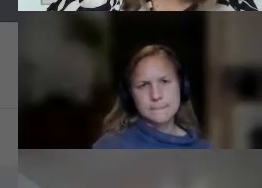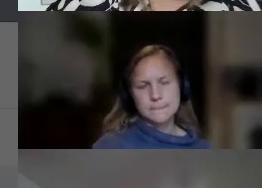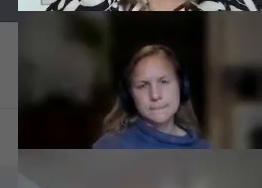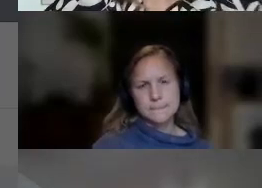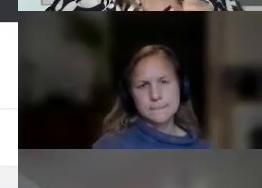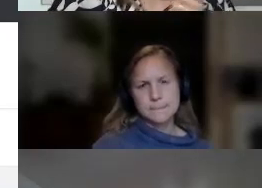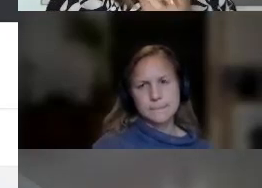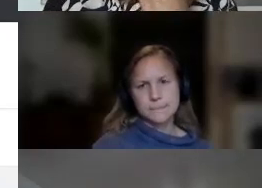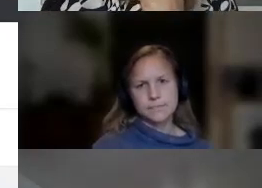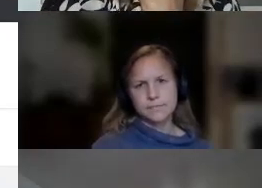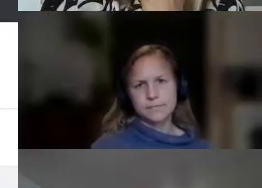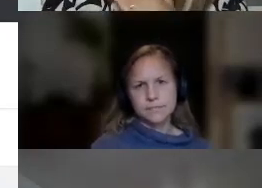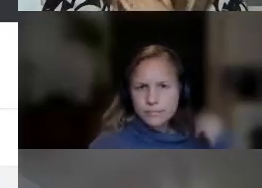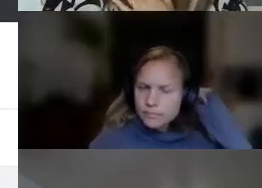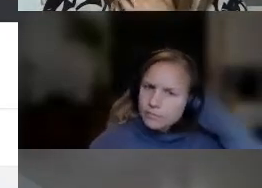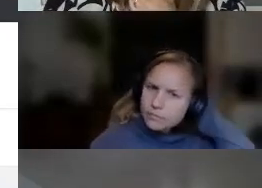Okay.